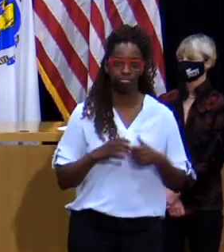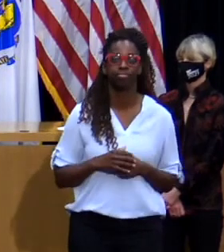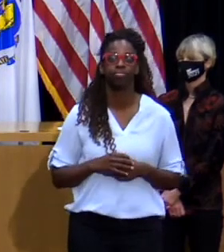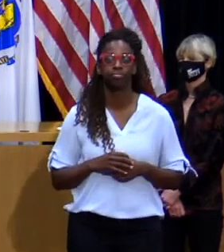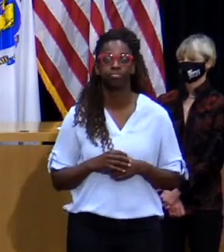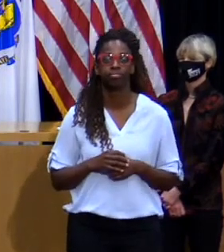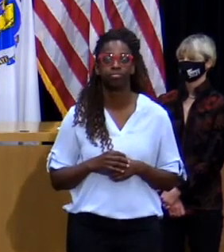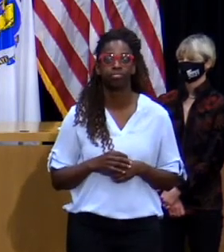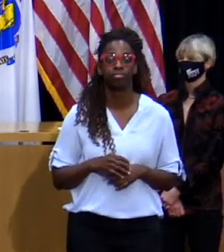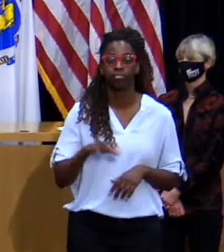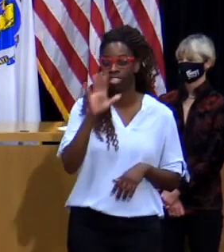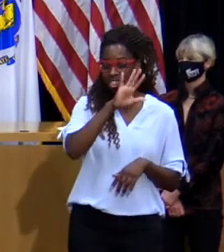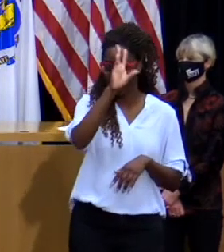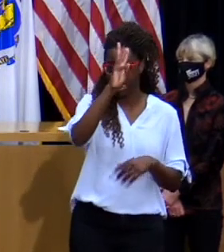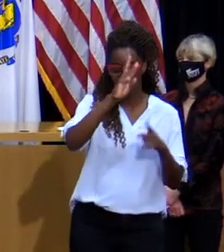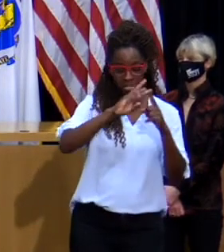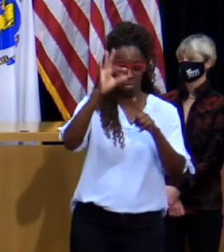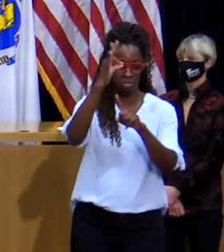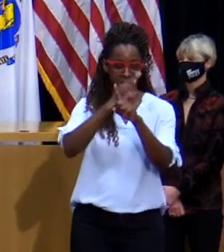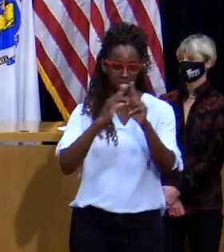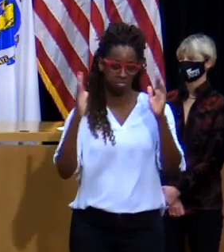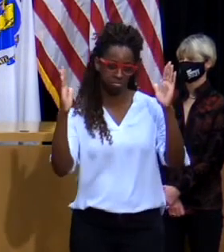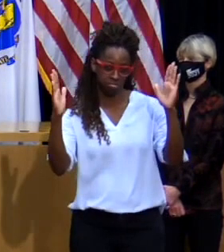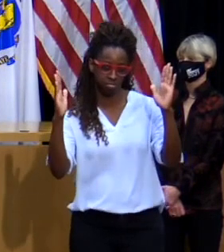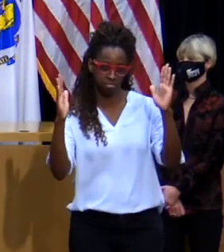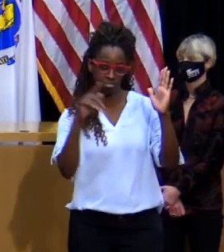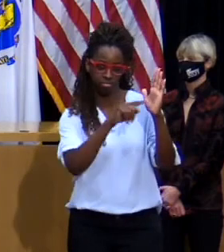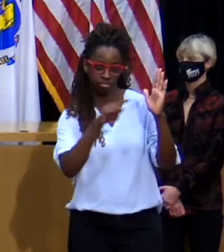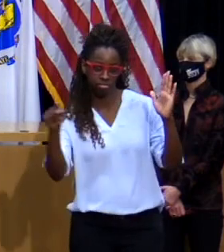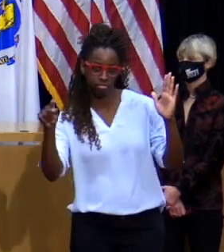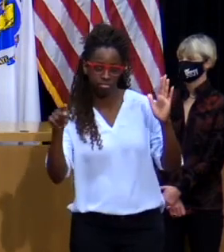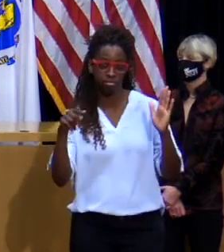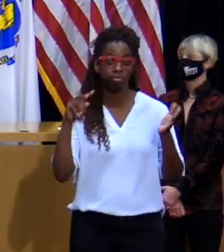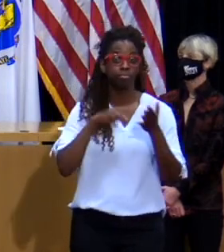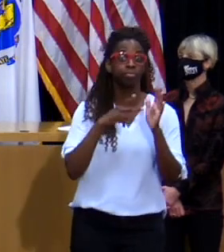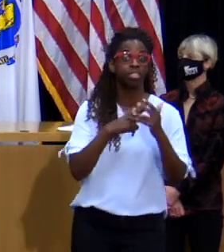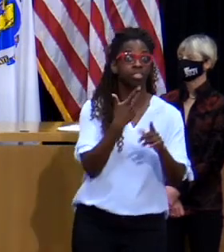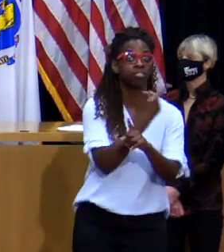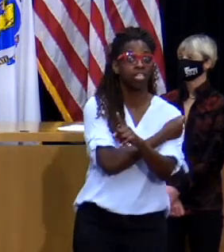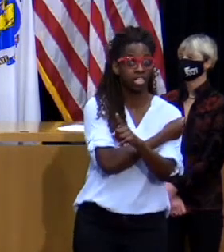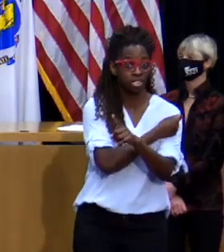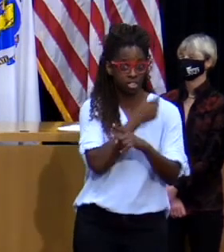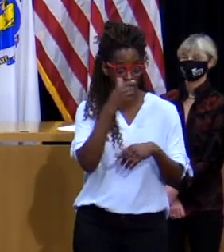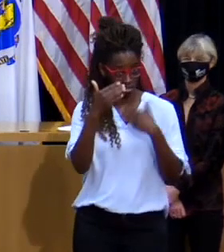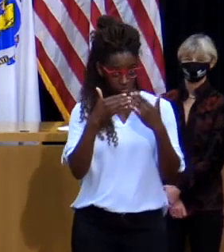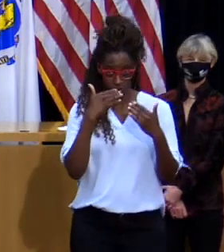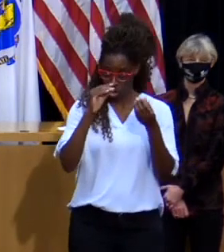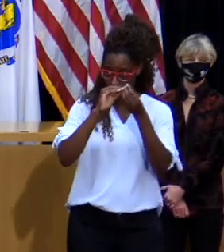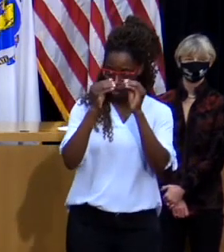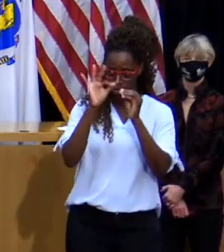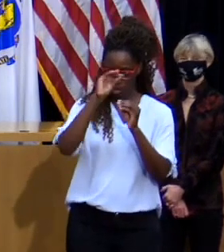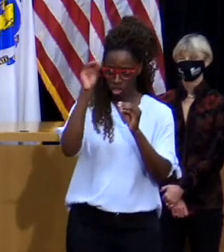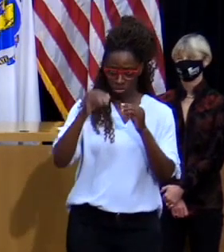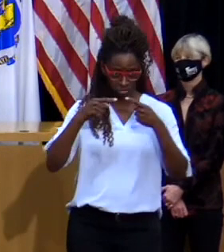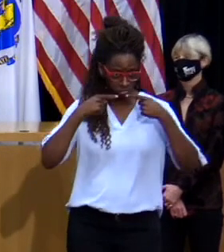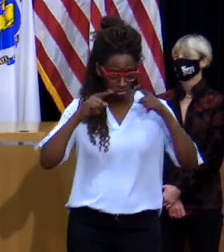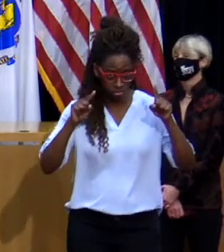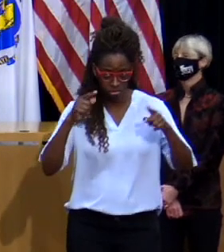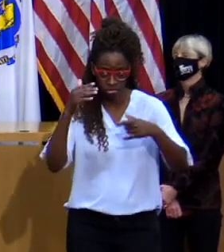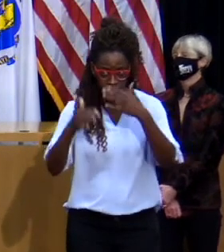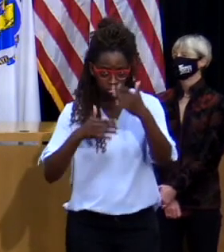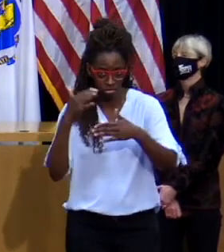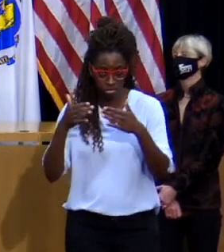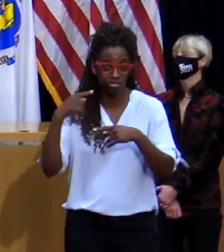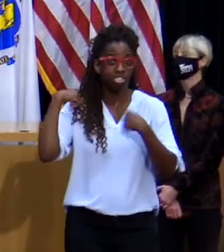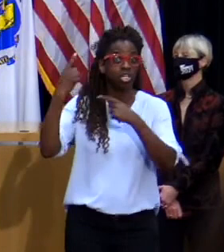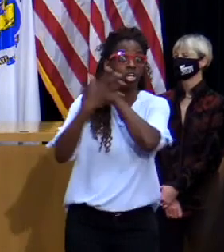we should have reached a good chunk of the country. It's hard, a good chunk is clearly not a nice number, but I think we can make